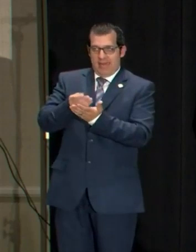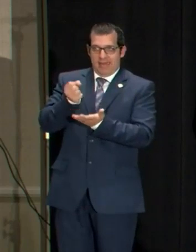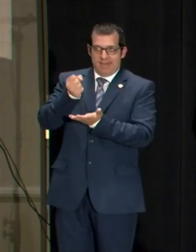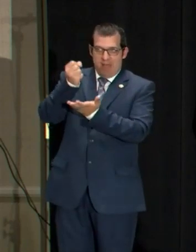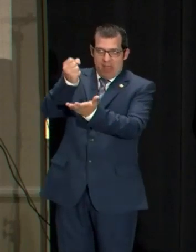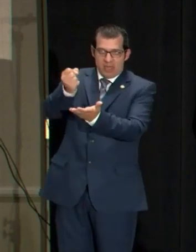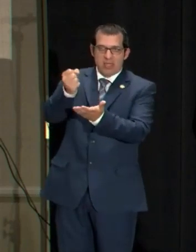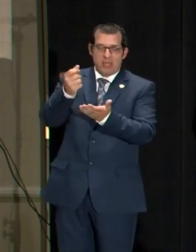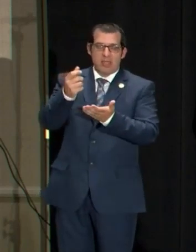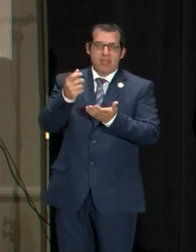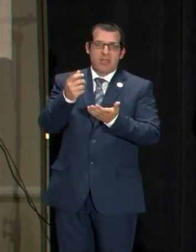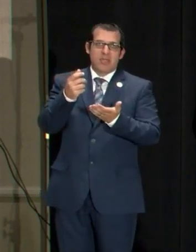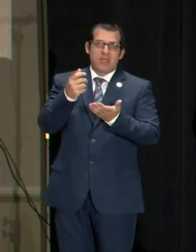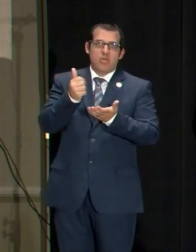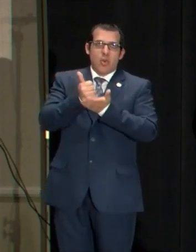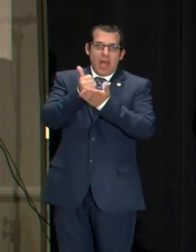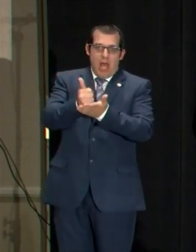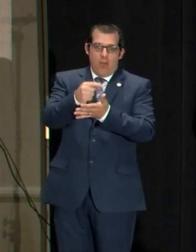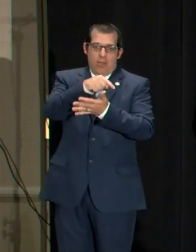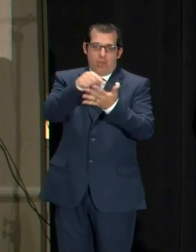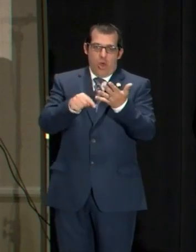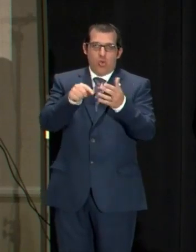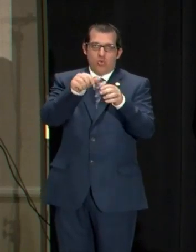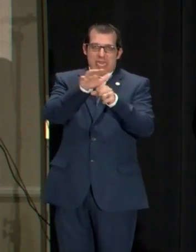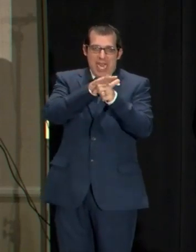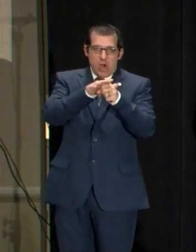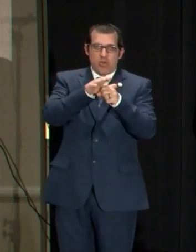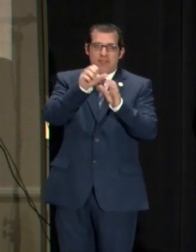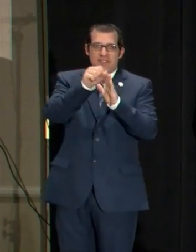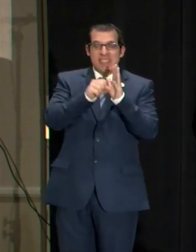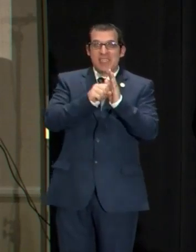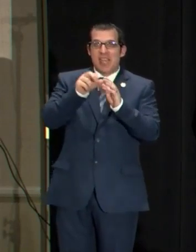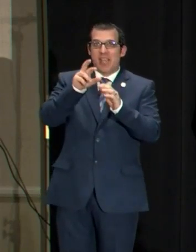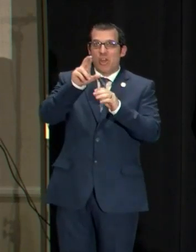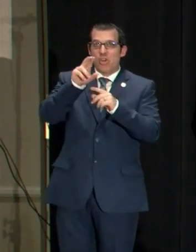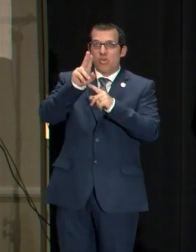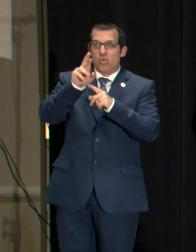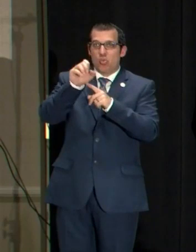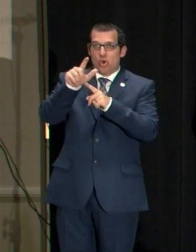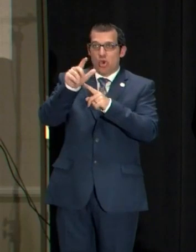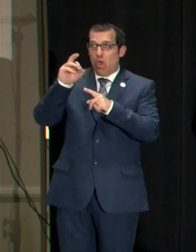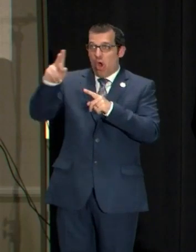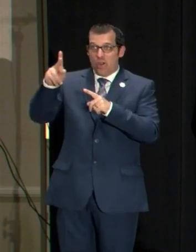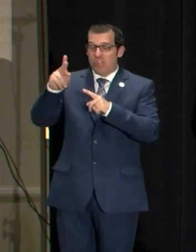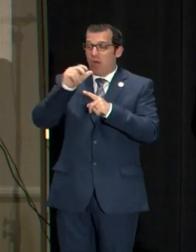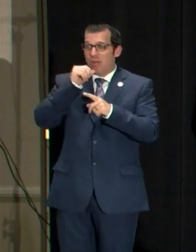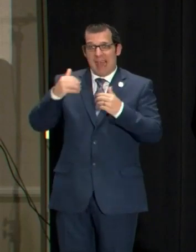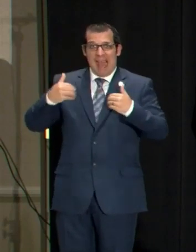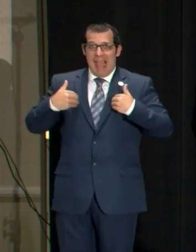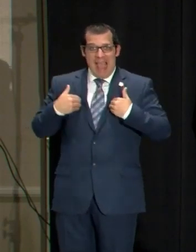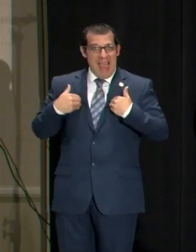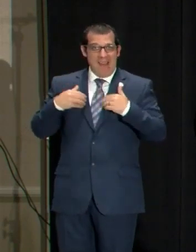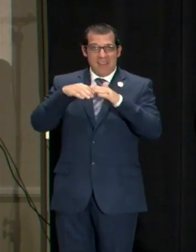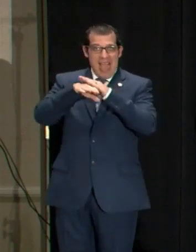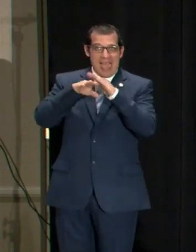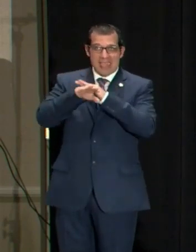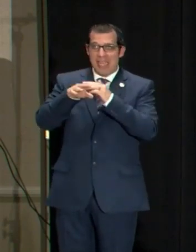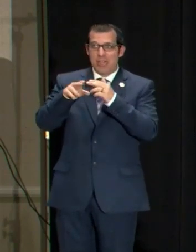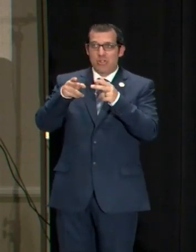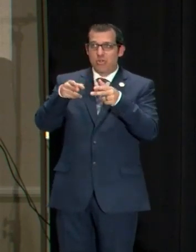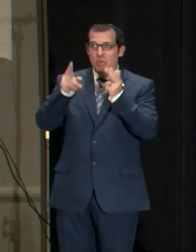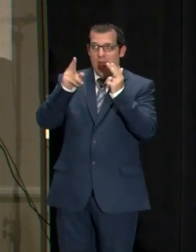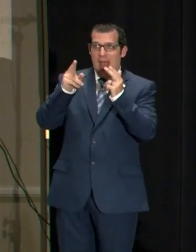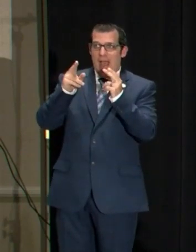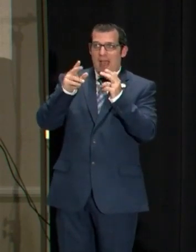for helping in those areas of the state, rural Arkansas, that does not have the access to high-speed